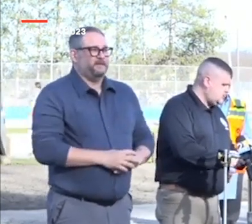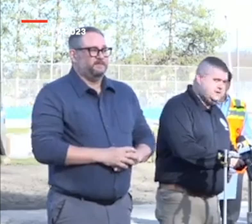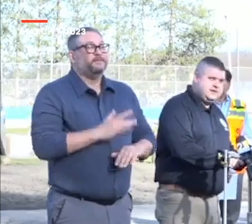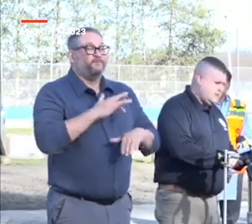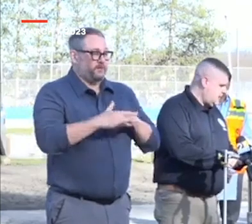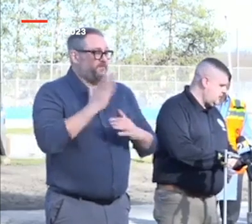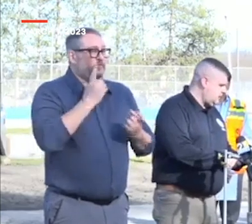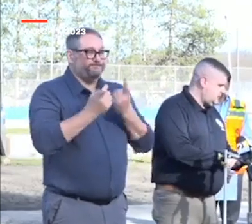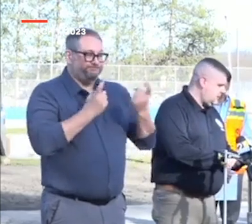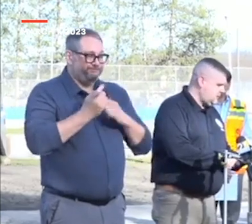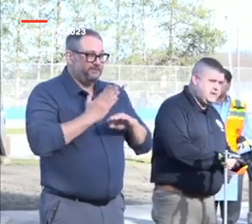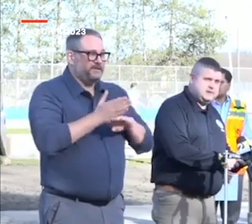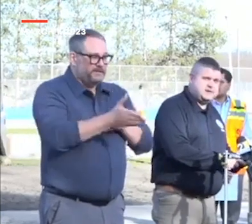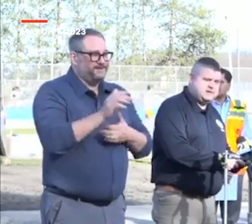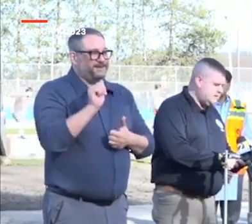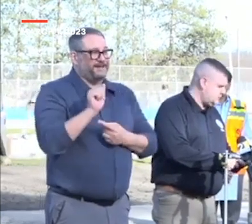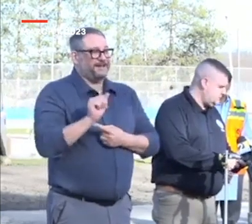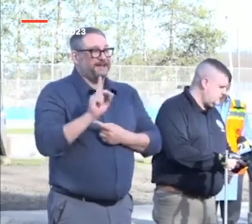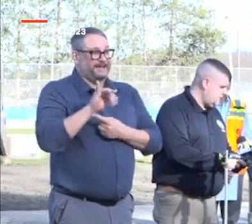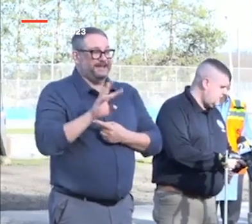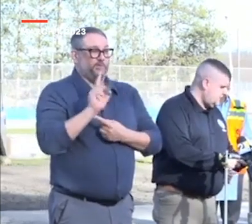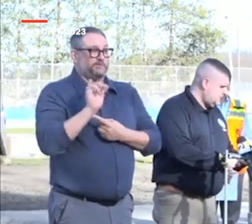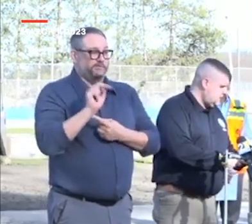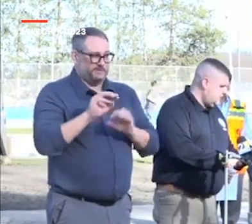Andy Wilson, the Ohio Department of Public Safety Director,